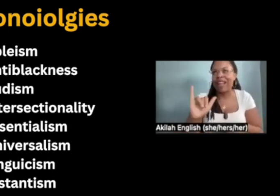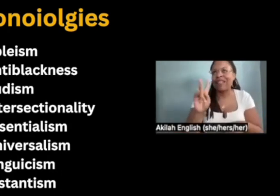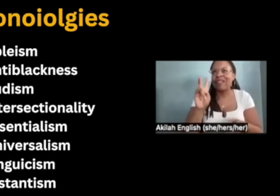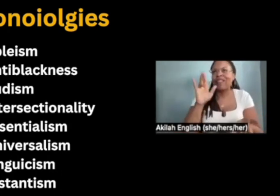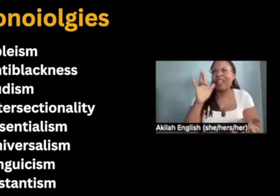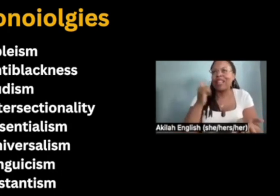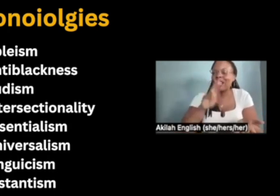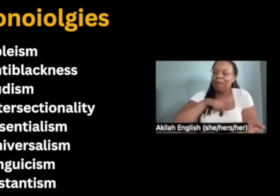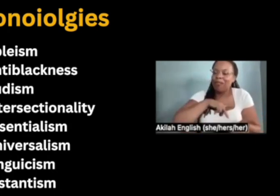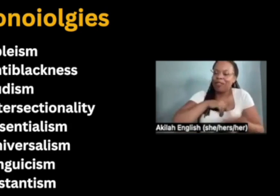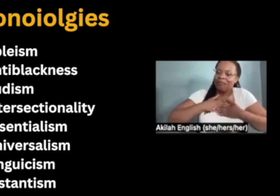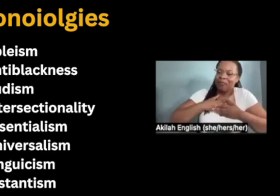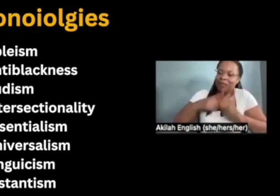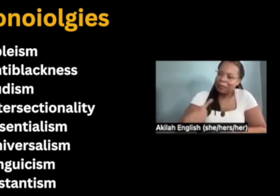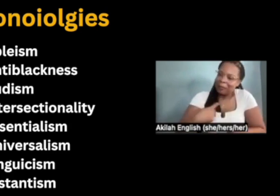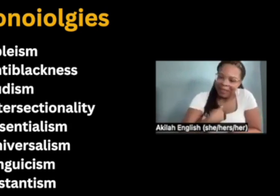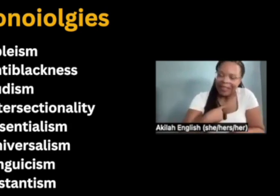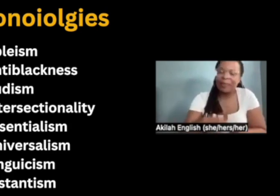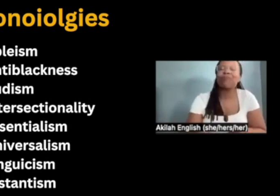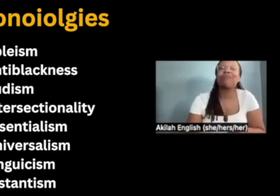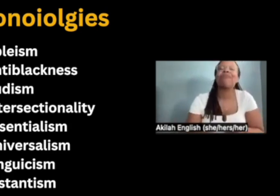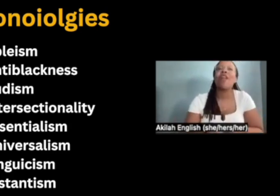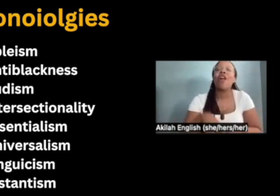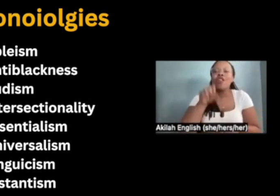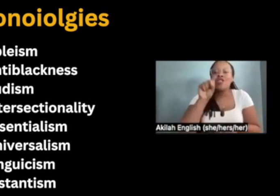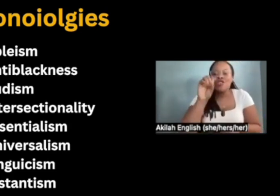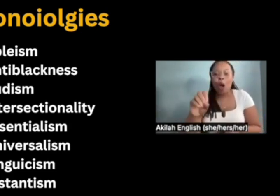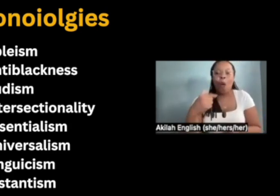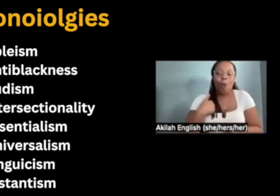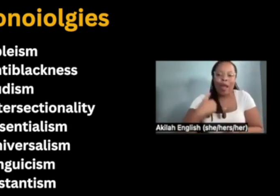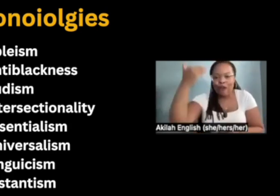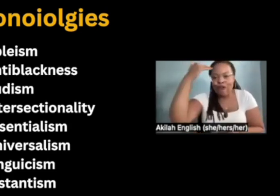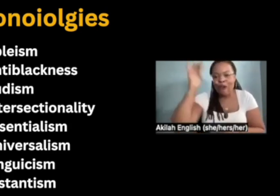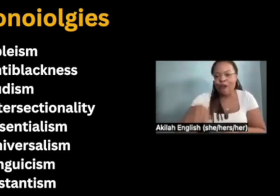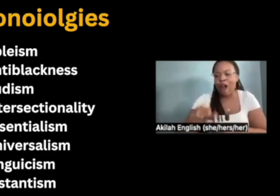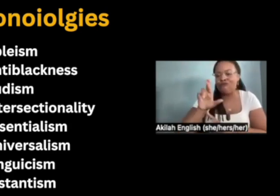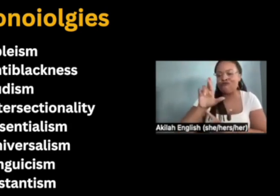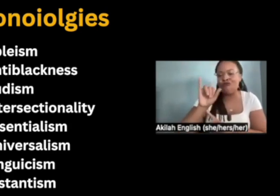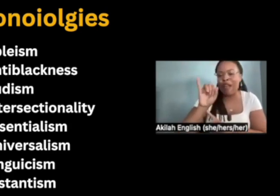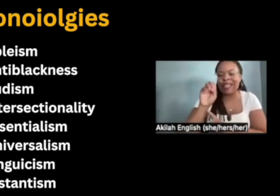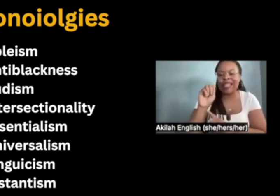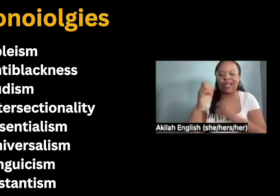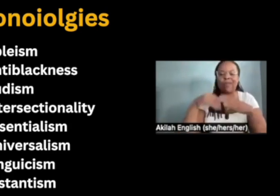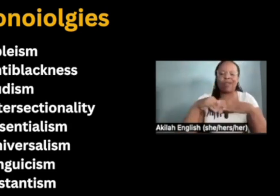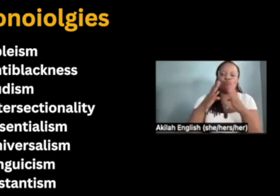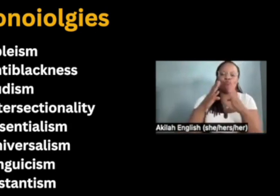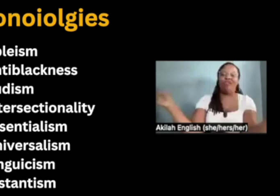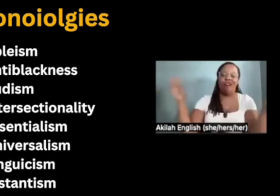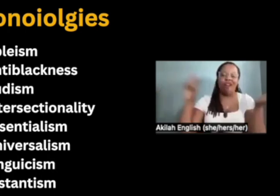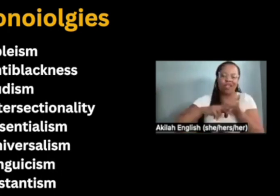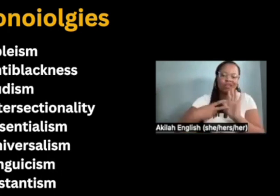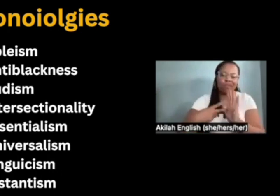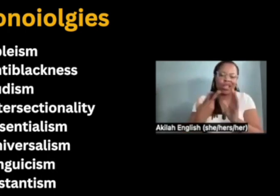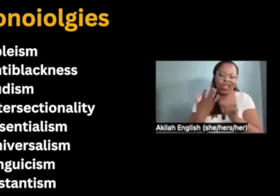on anti-Blackness. That's one of the things that's really personal to me. When I think about